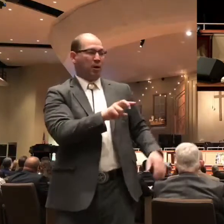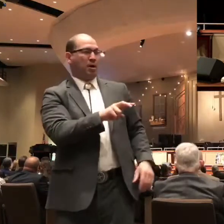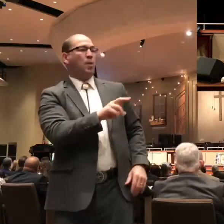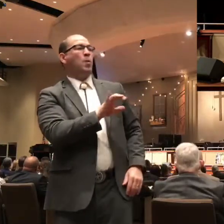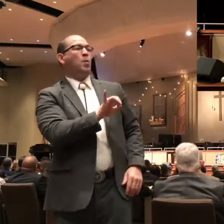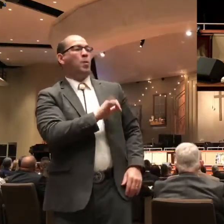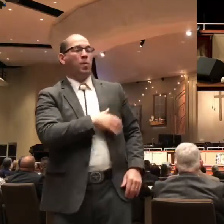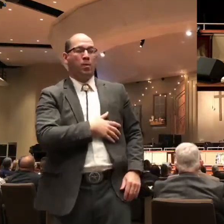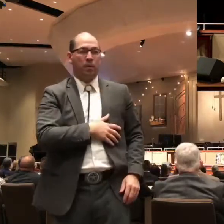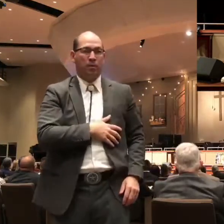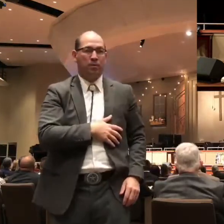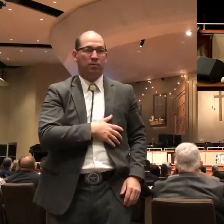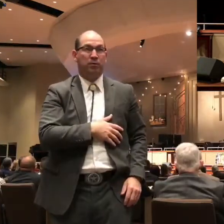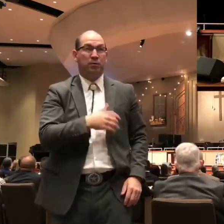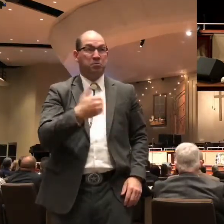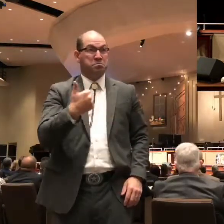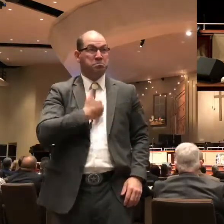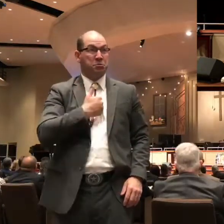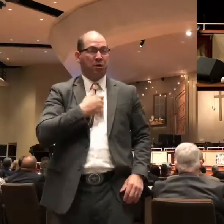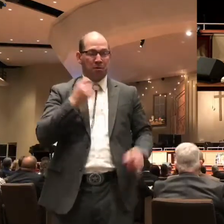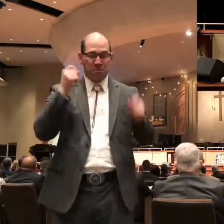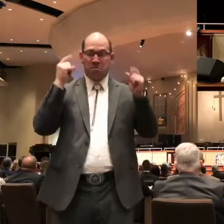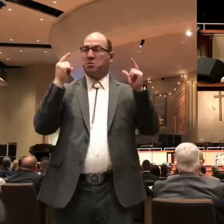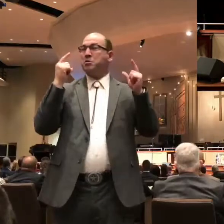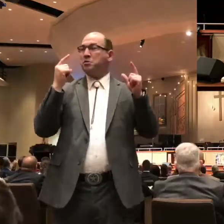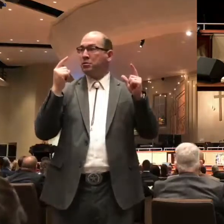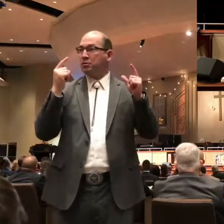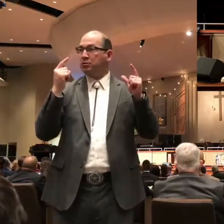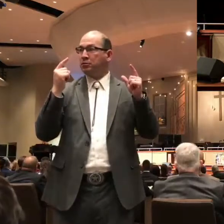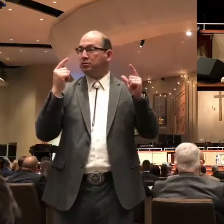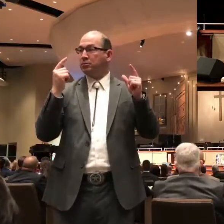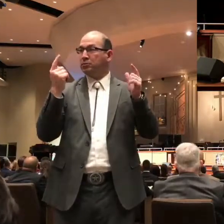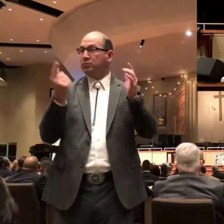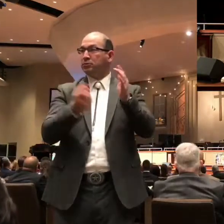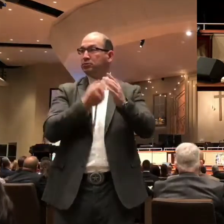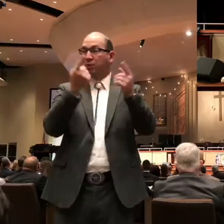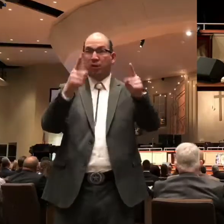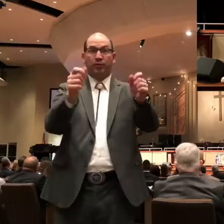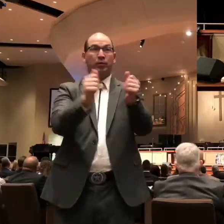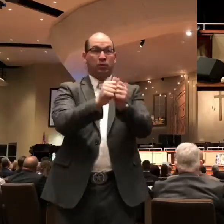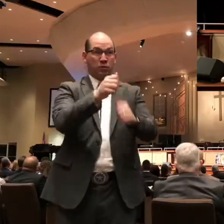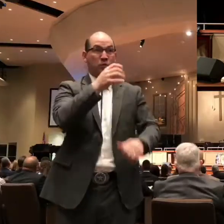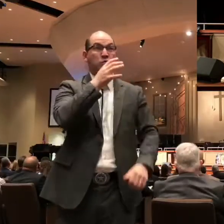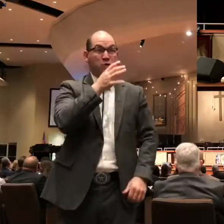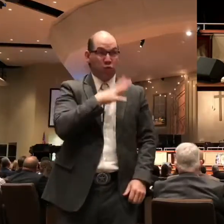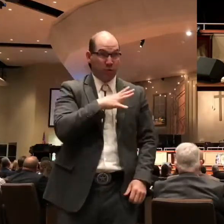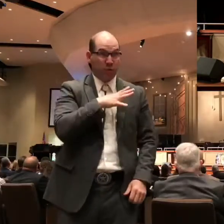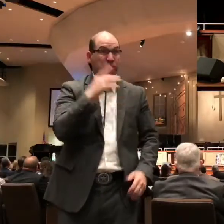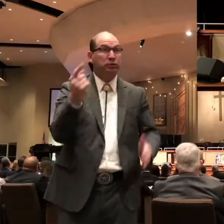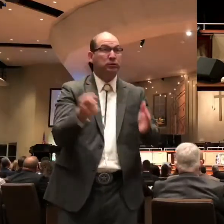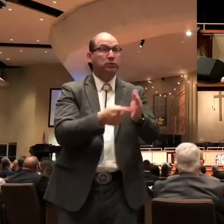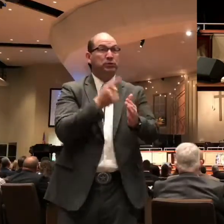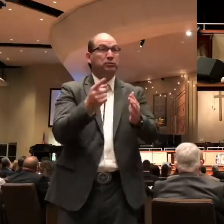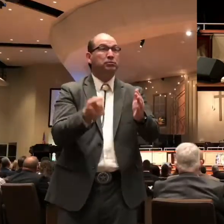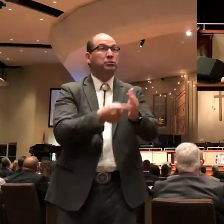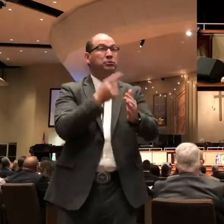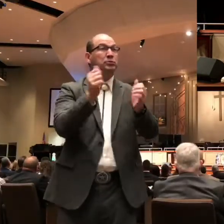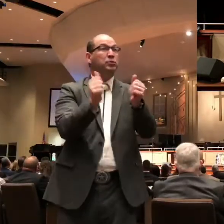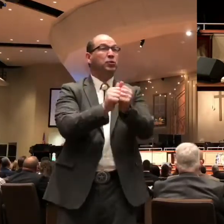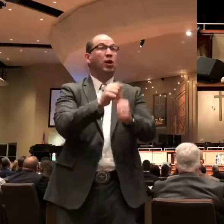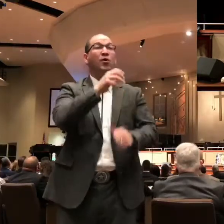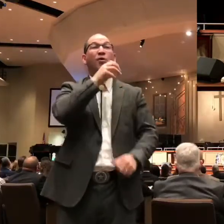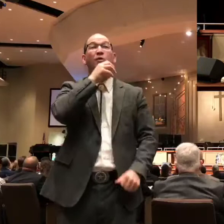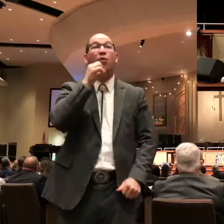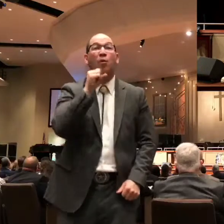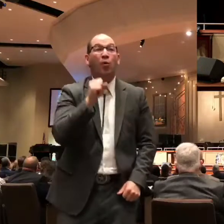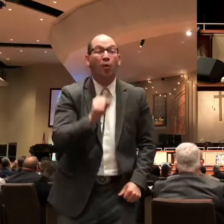amazed, actually, and sometimes, as we'll see tonight, it can happen with women, sometimes with senior saints, people that begin